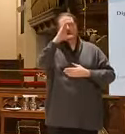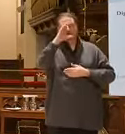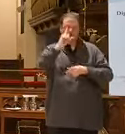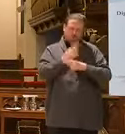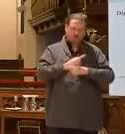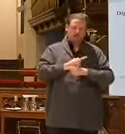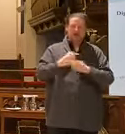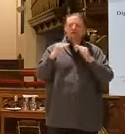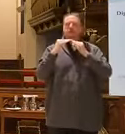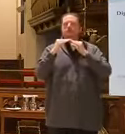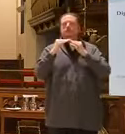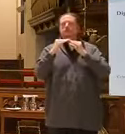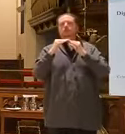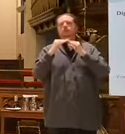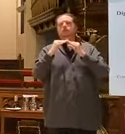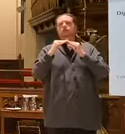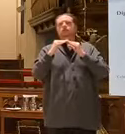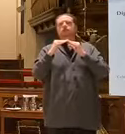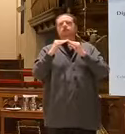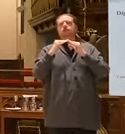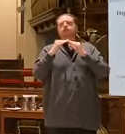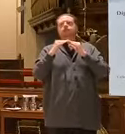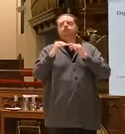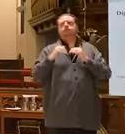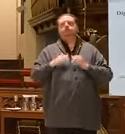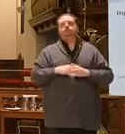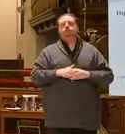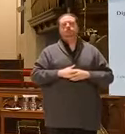God. It is right and just.